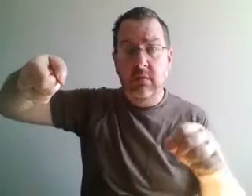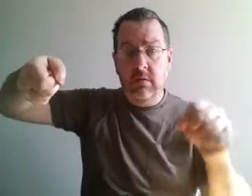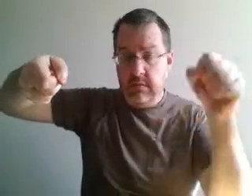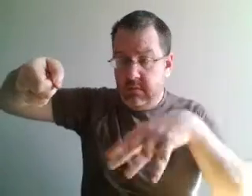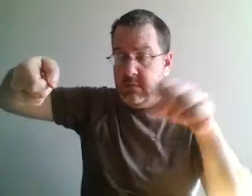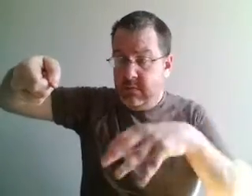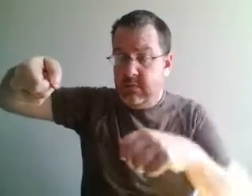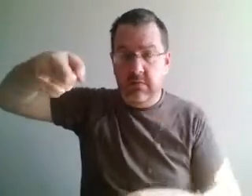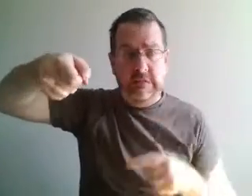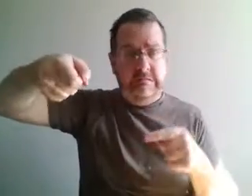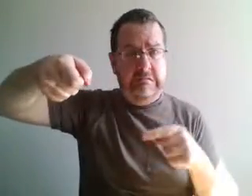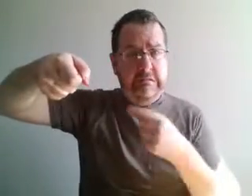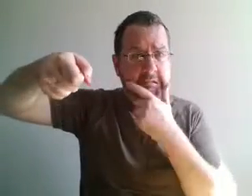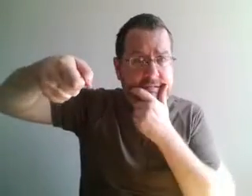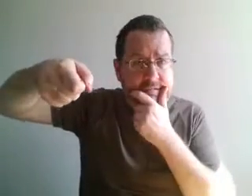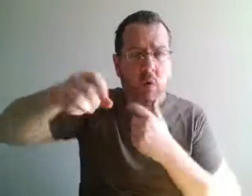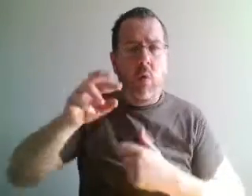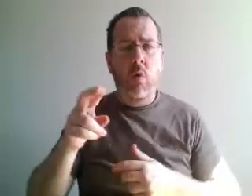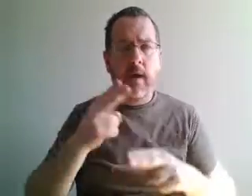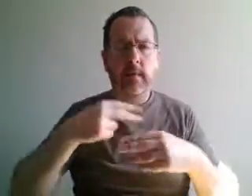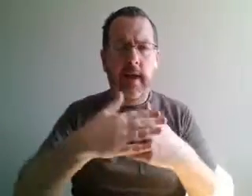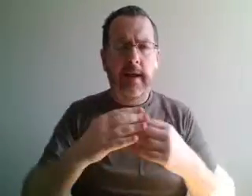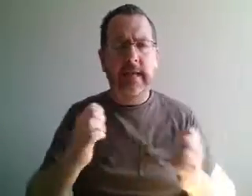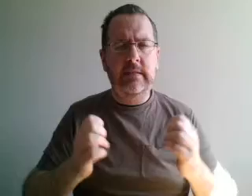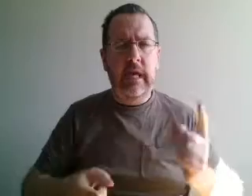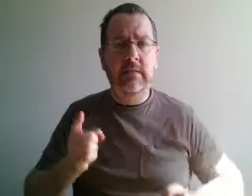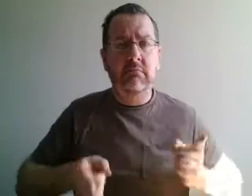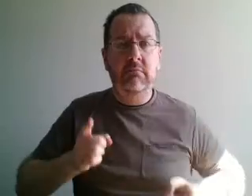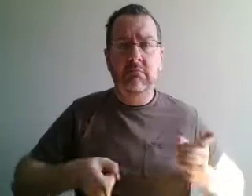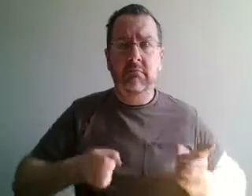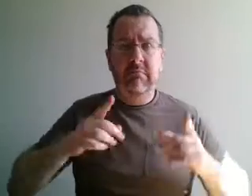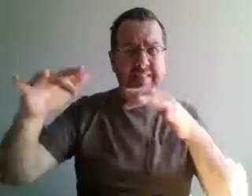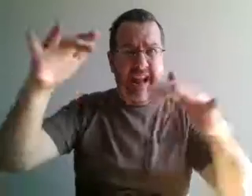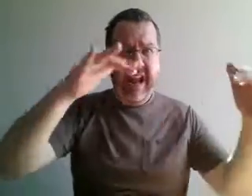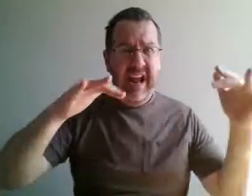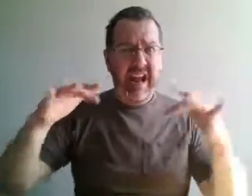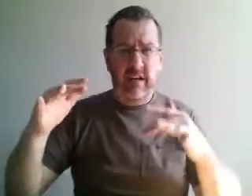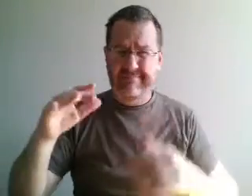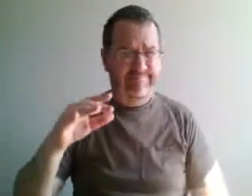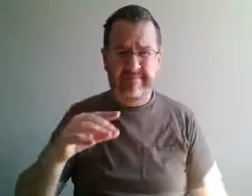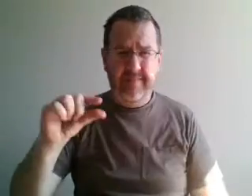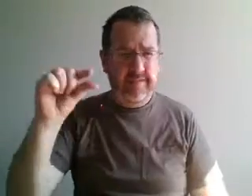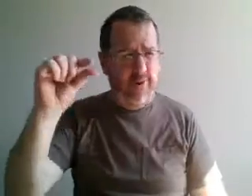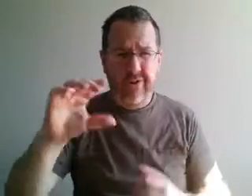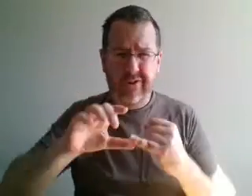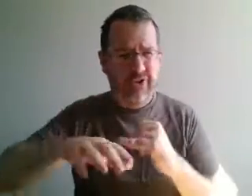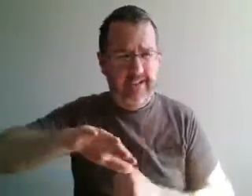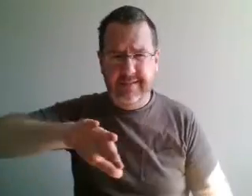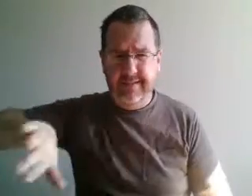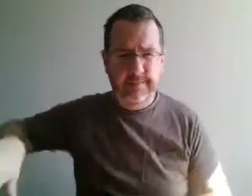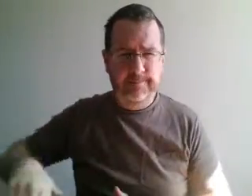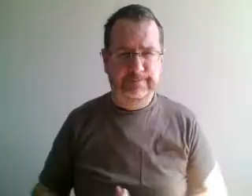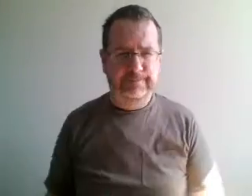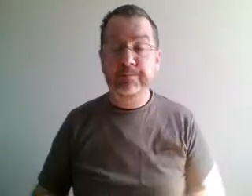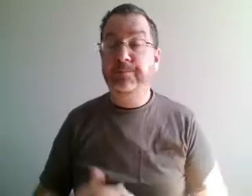outdoor activity where the risks are so much smaller than they are picking it up from somebody who's infected. Mary Horgan, a question here. If you've had the